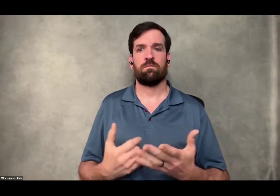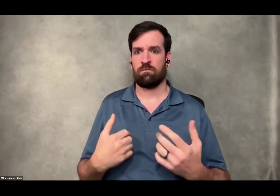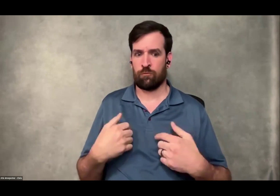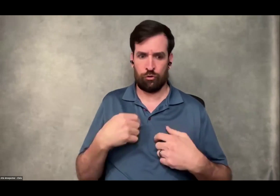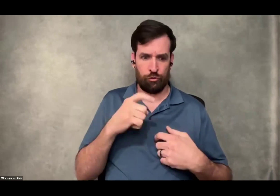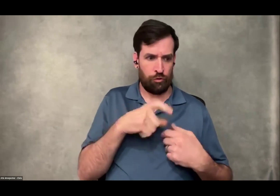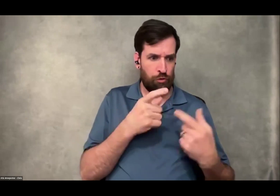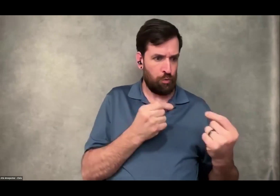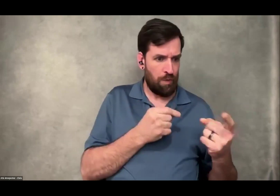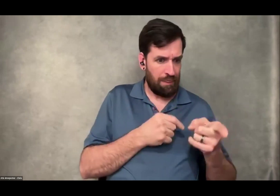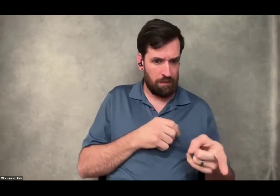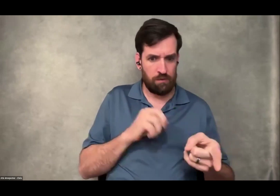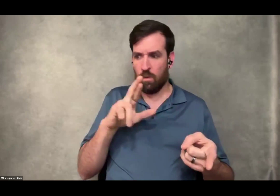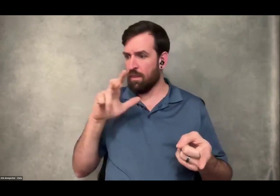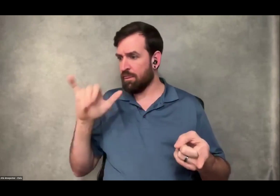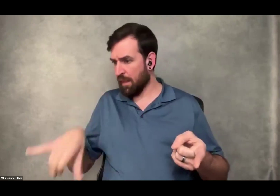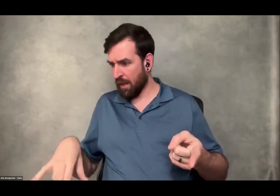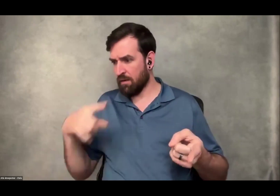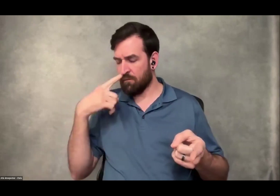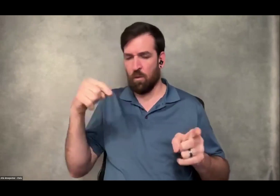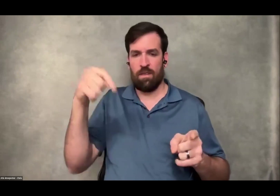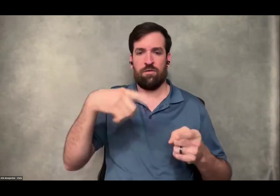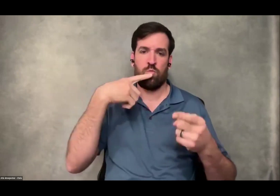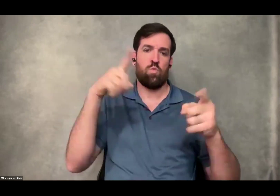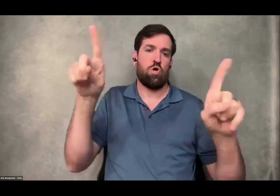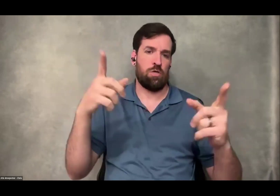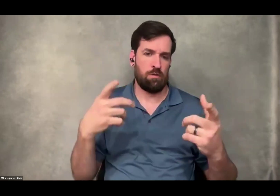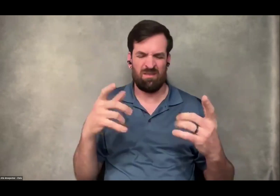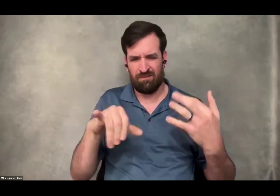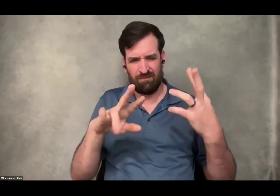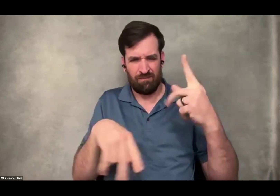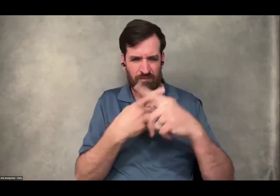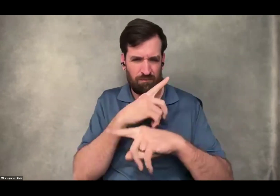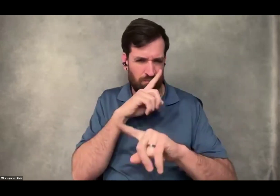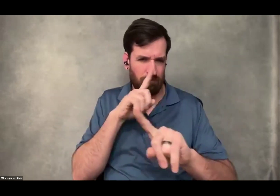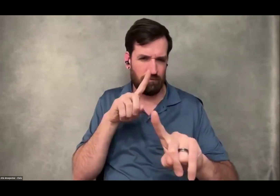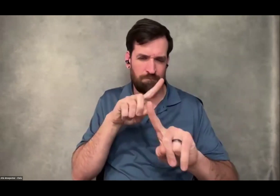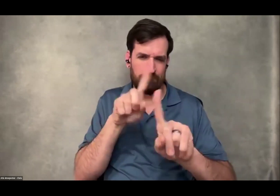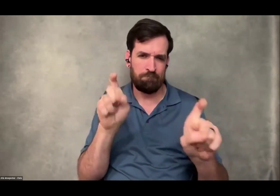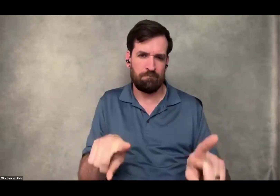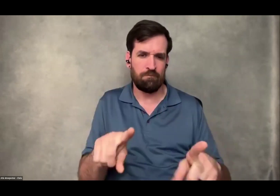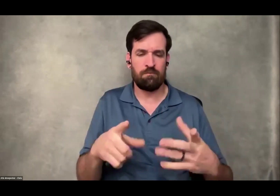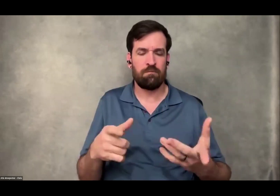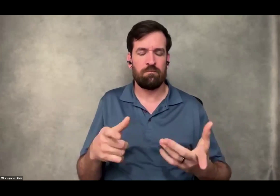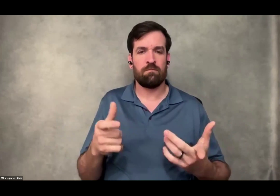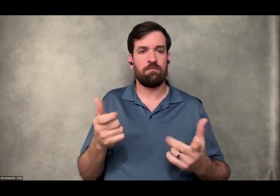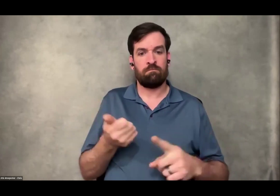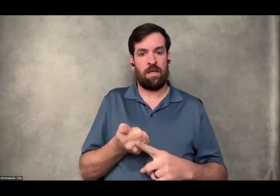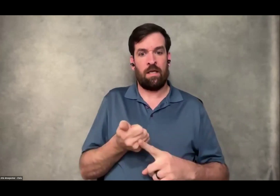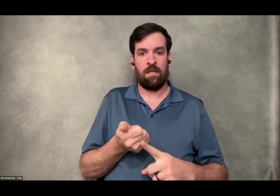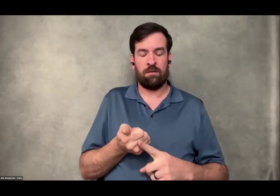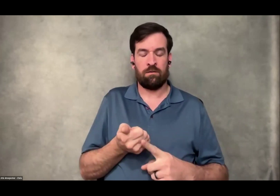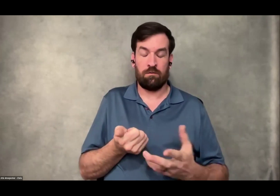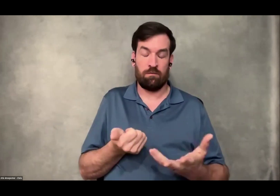this or should I do that in order to get this to work? That sort of thing. And it just was